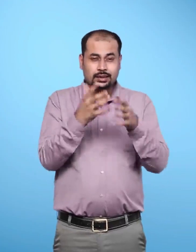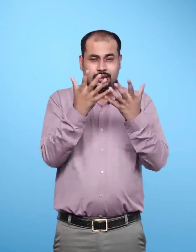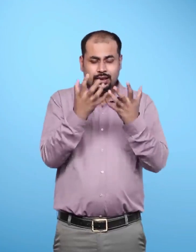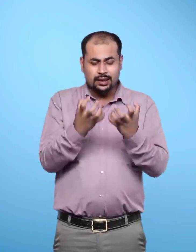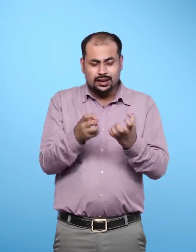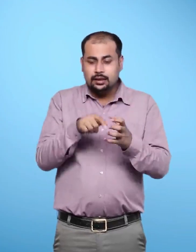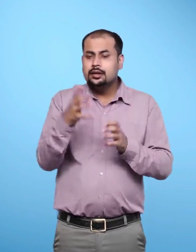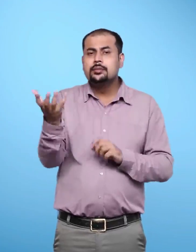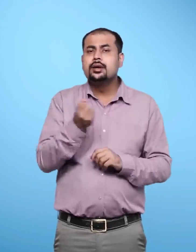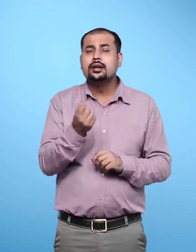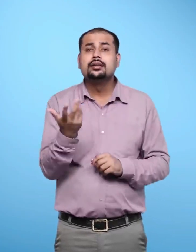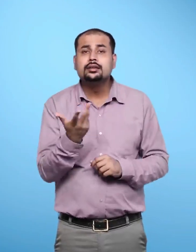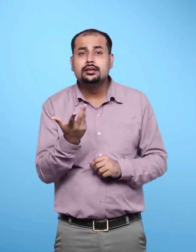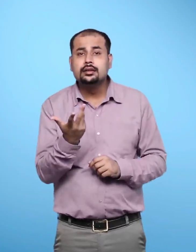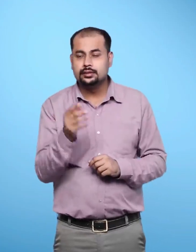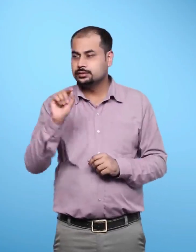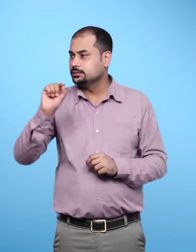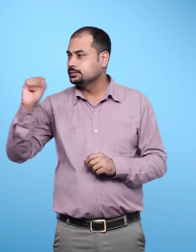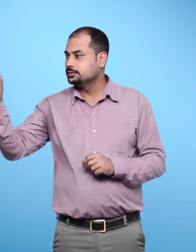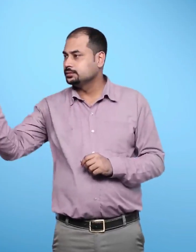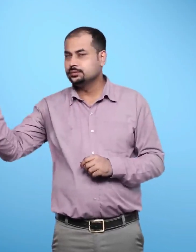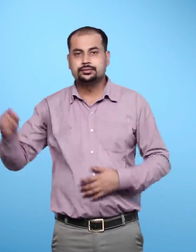dash kilogram dried fish.